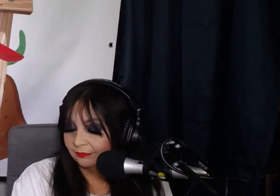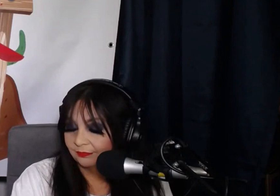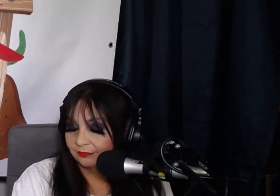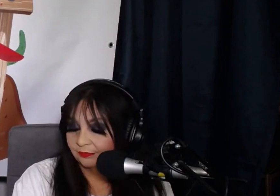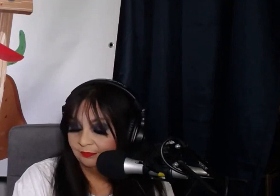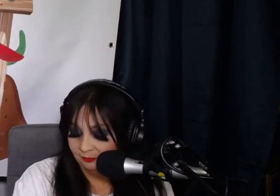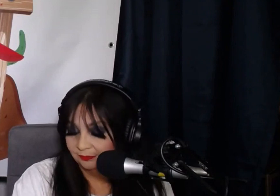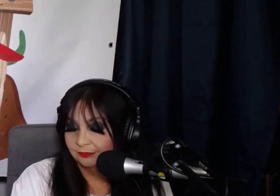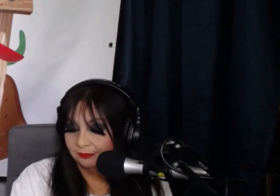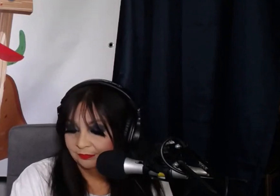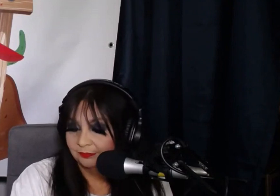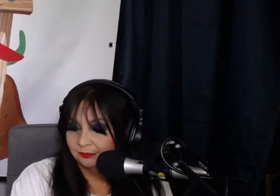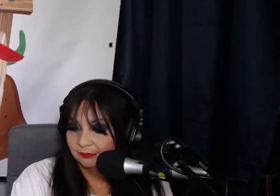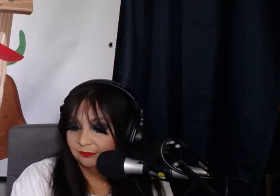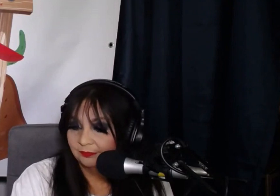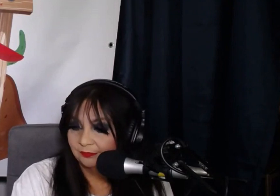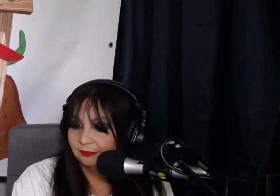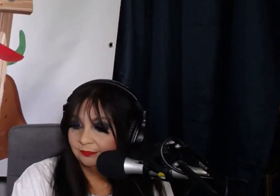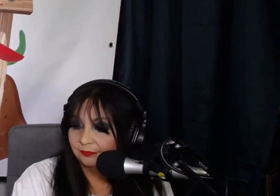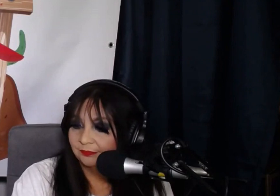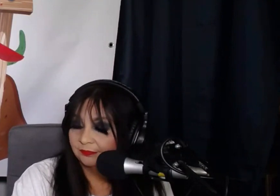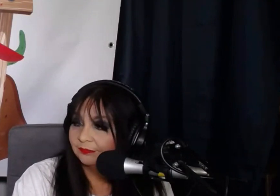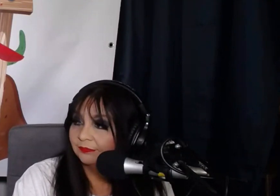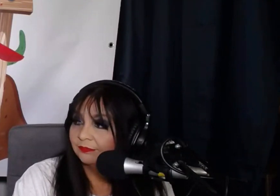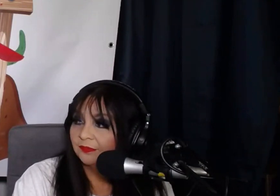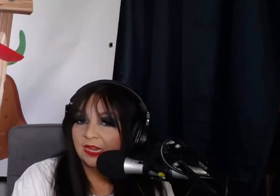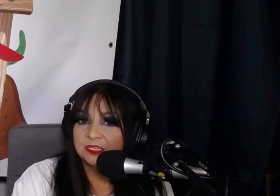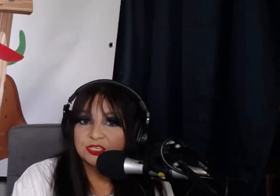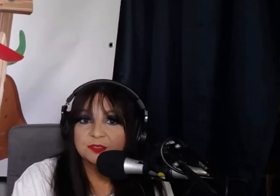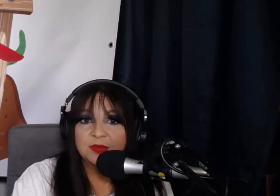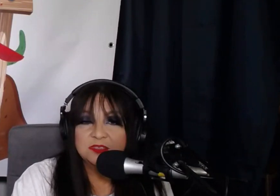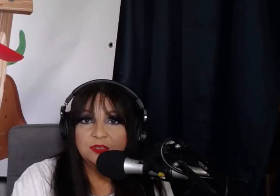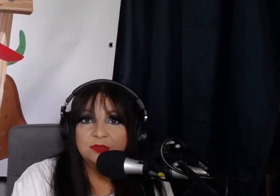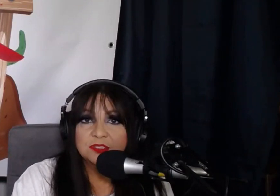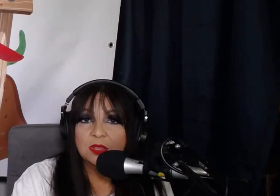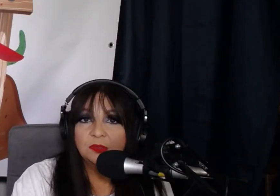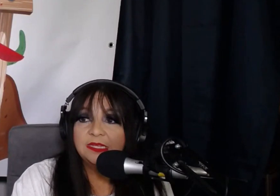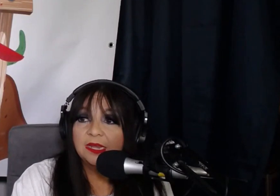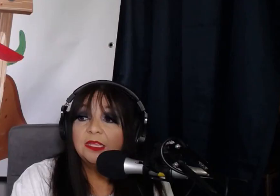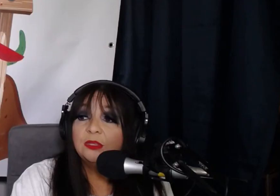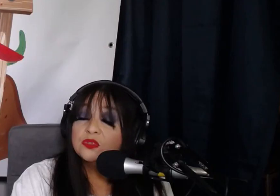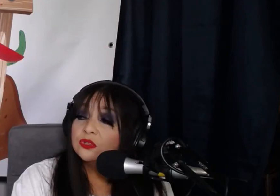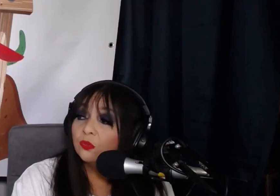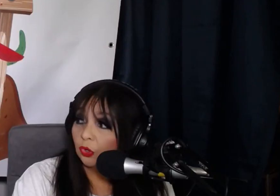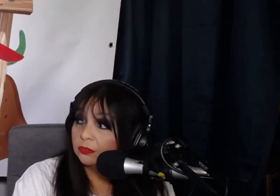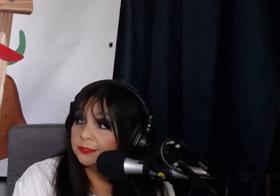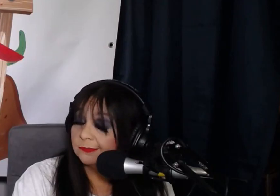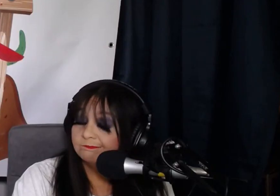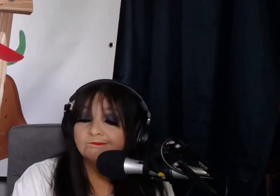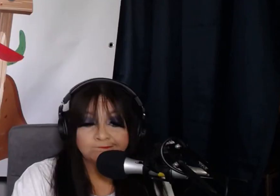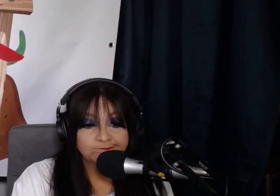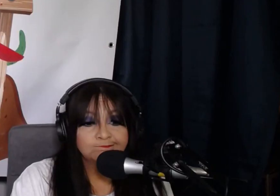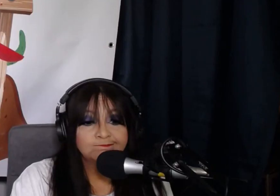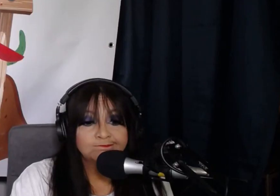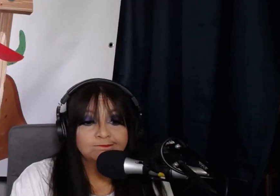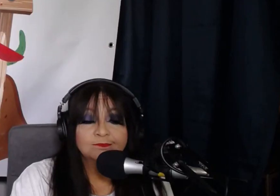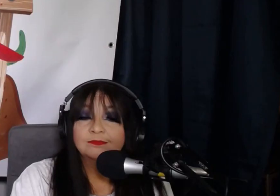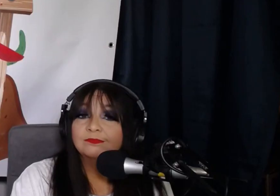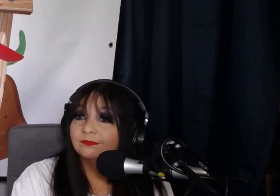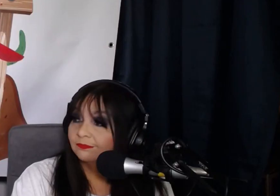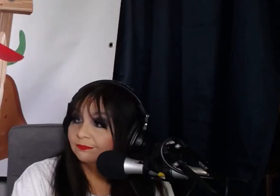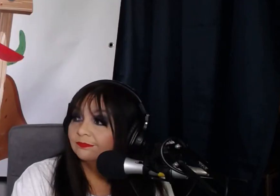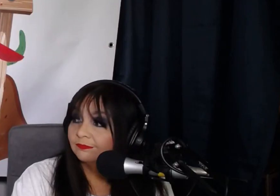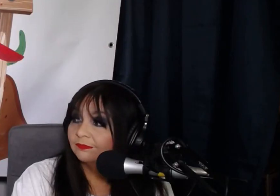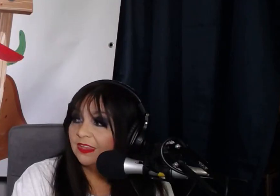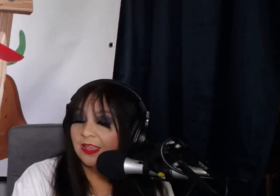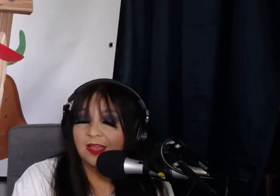an honorary corgi. She is a cattle dog, and her name is Calabria. And she's a rescue and slowly getting used to the world. She is slowly getting used to the world,